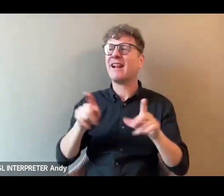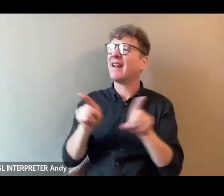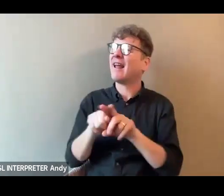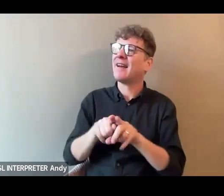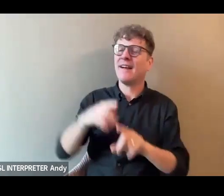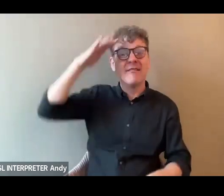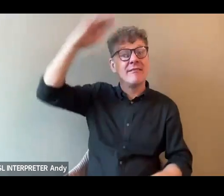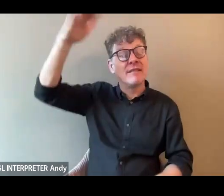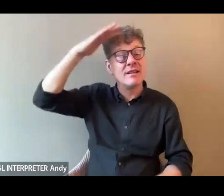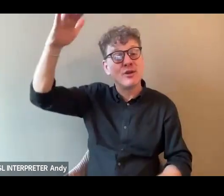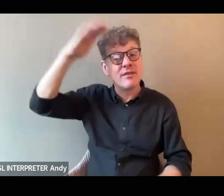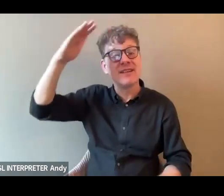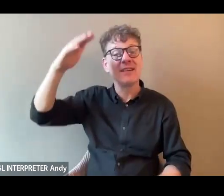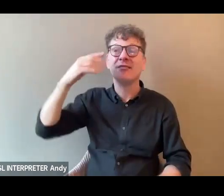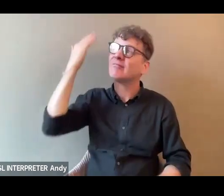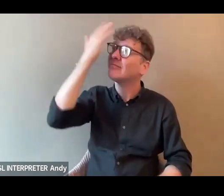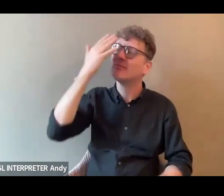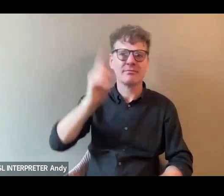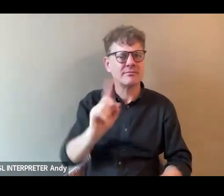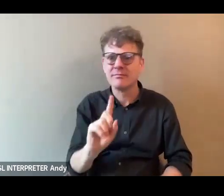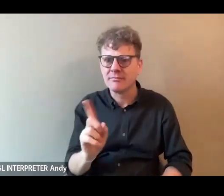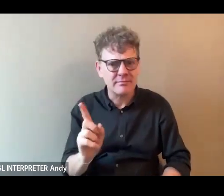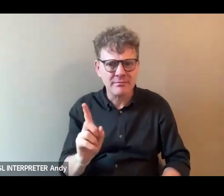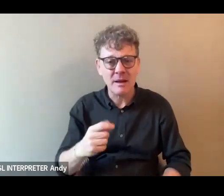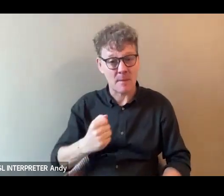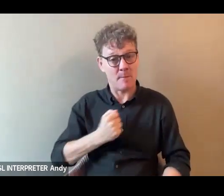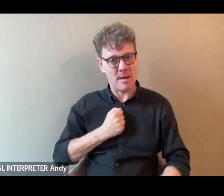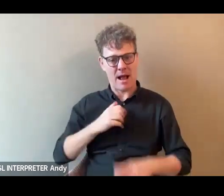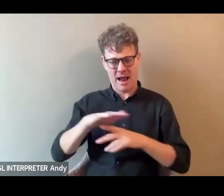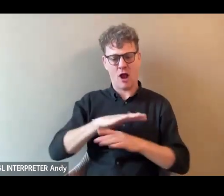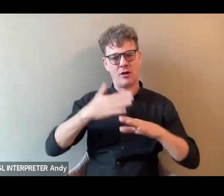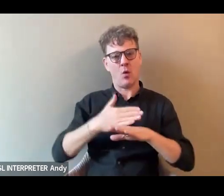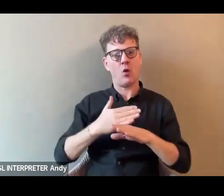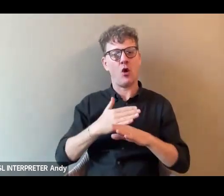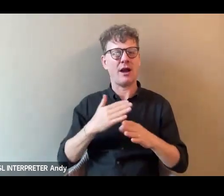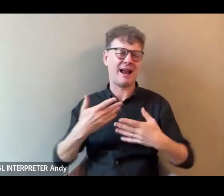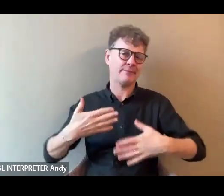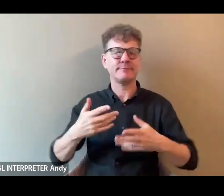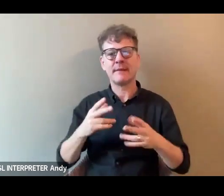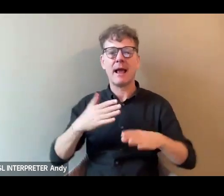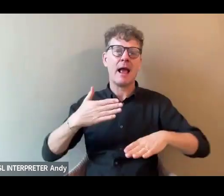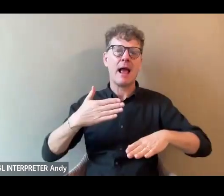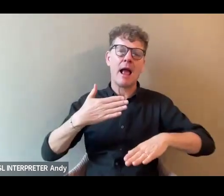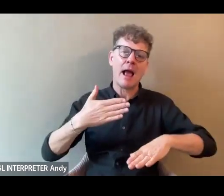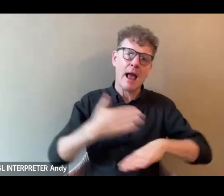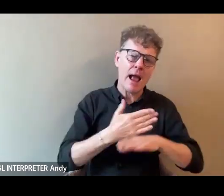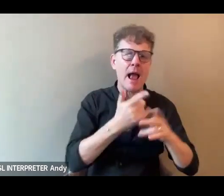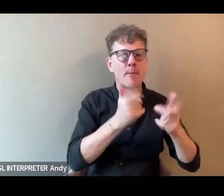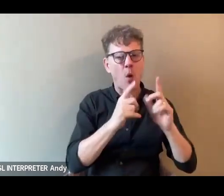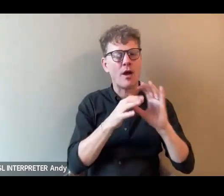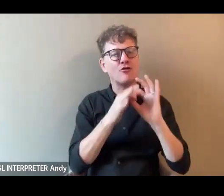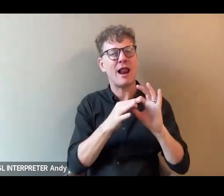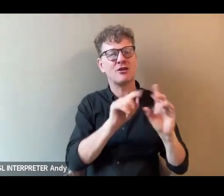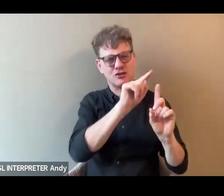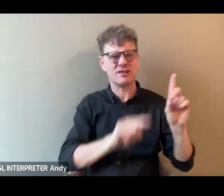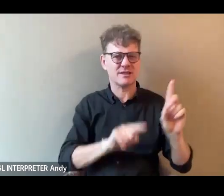in which to consider this. My main area is employment relations or industrial relations or employee relations. These are the terms that it